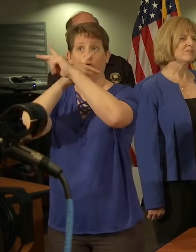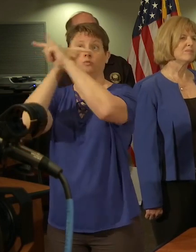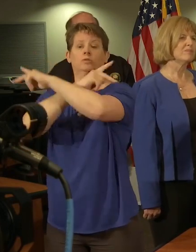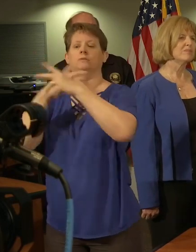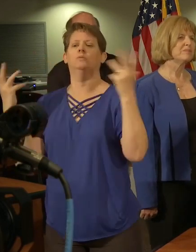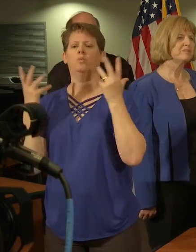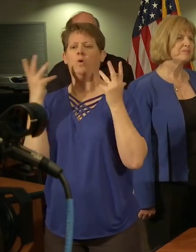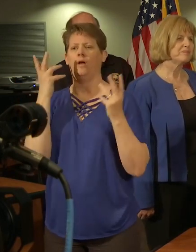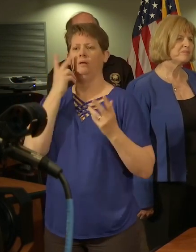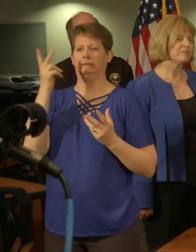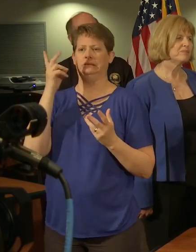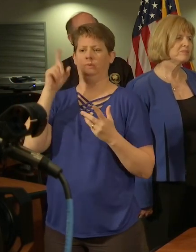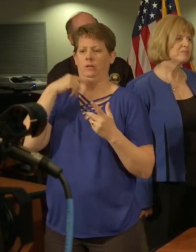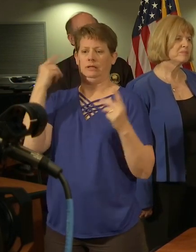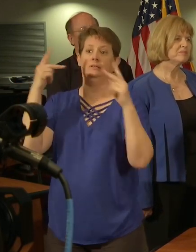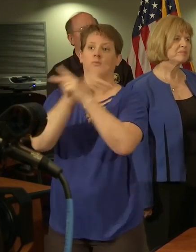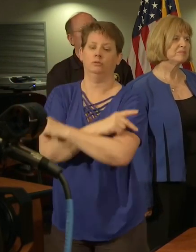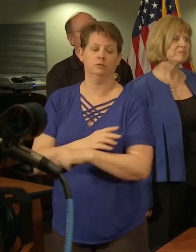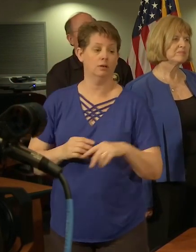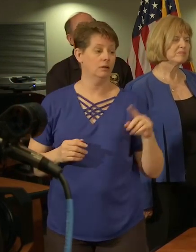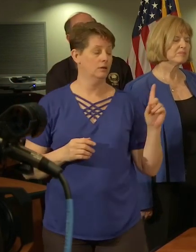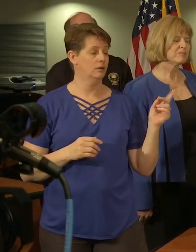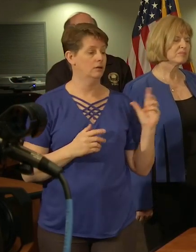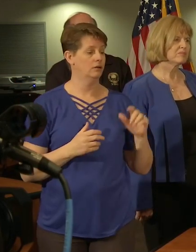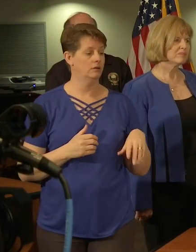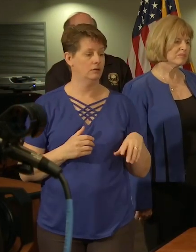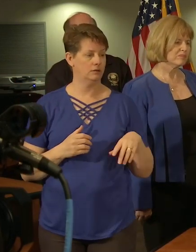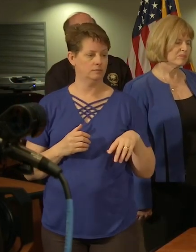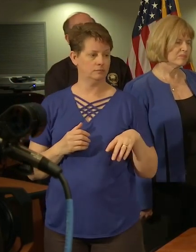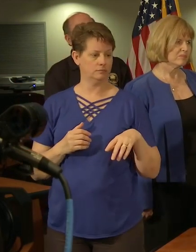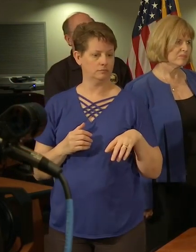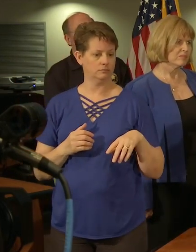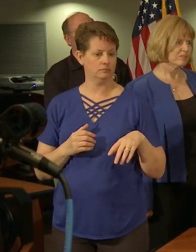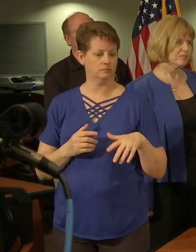to head downward? A significant